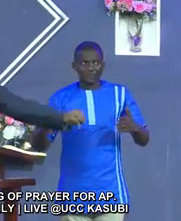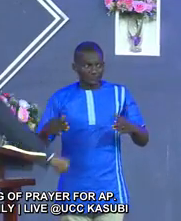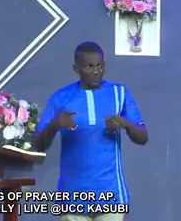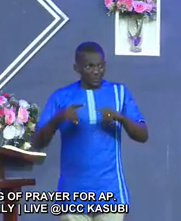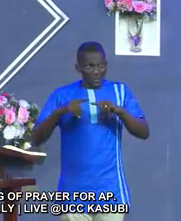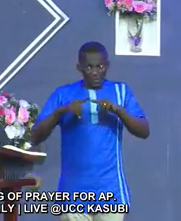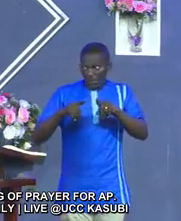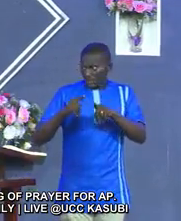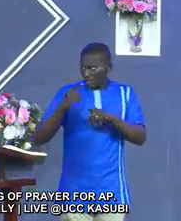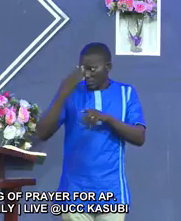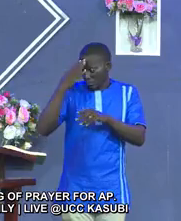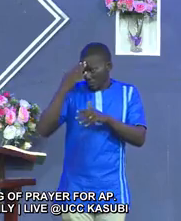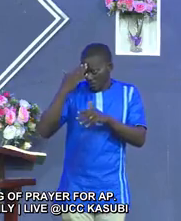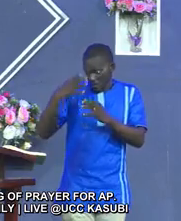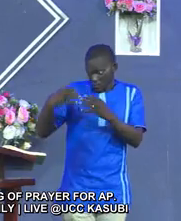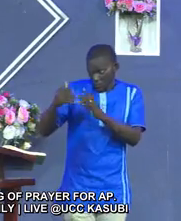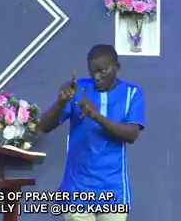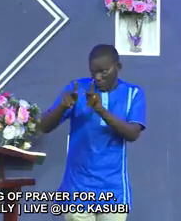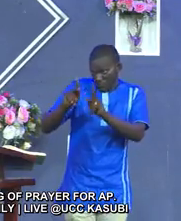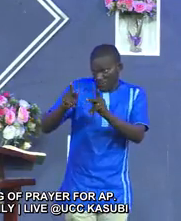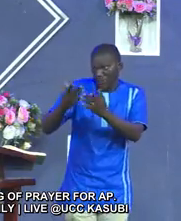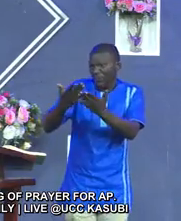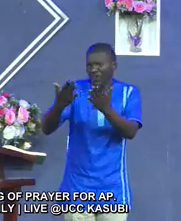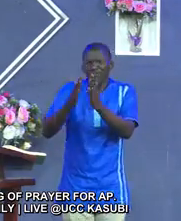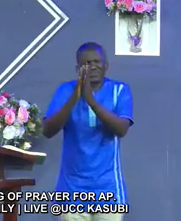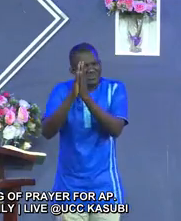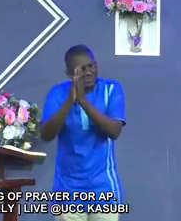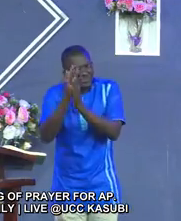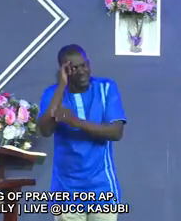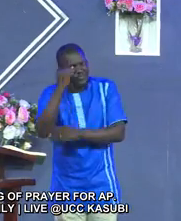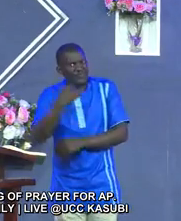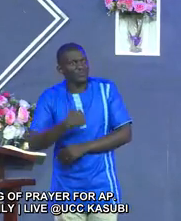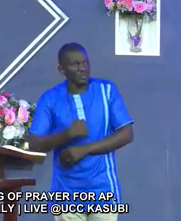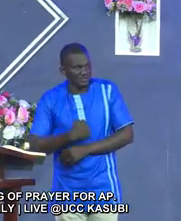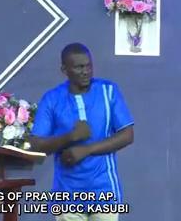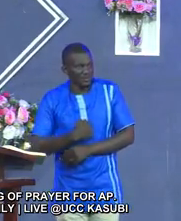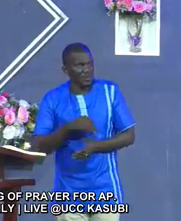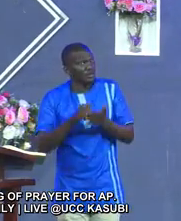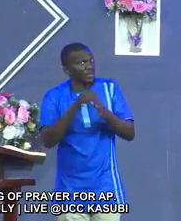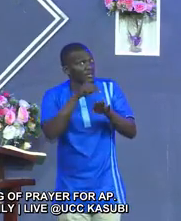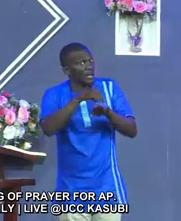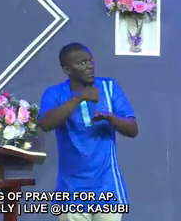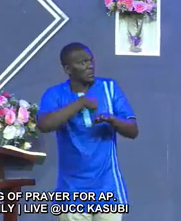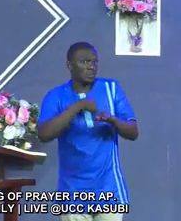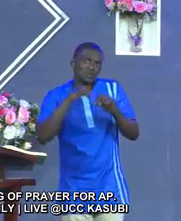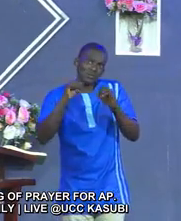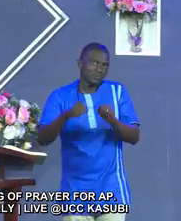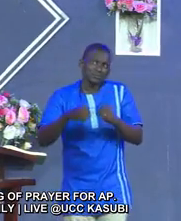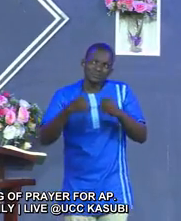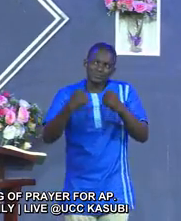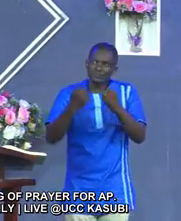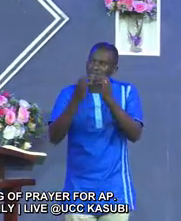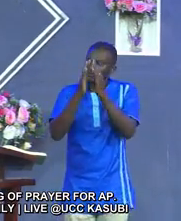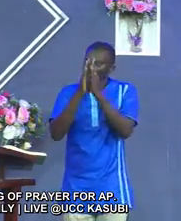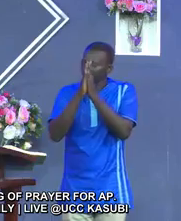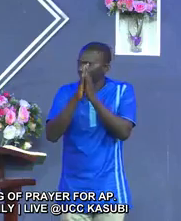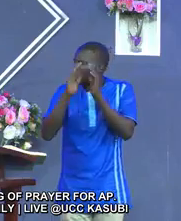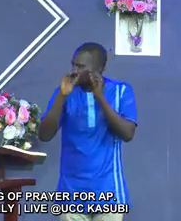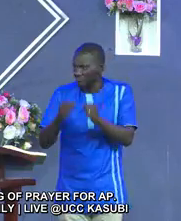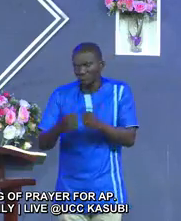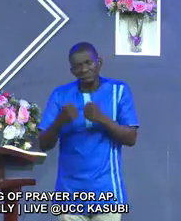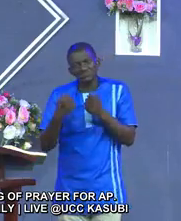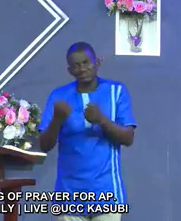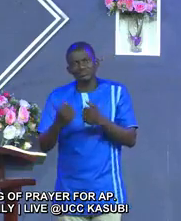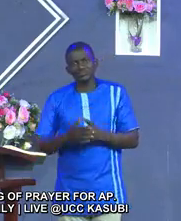But here there were people that were praying for me. At that time I could no